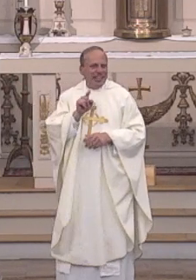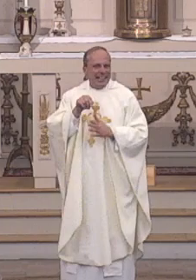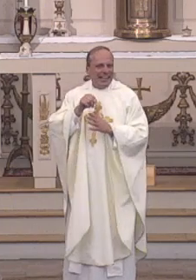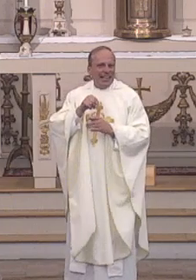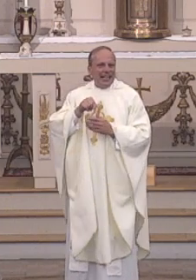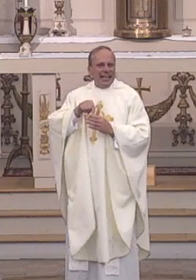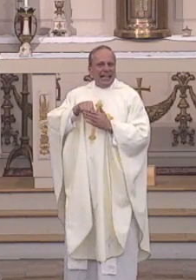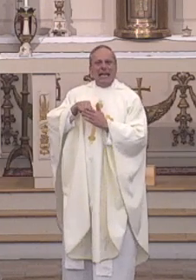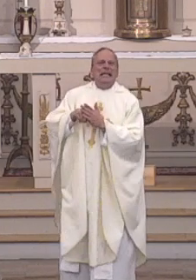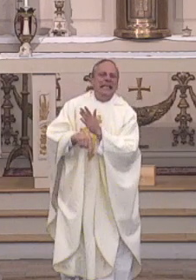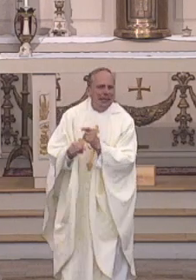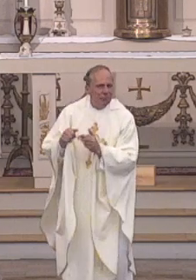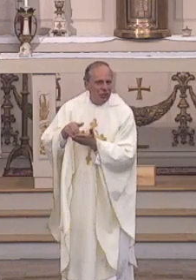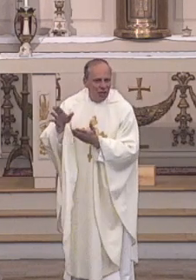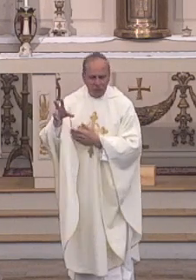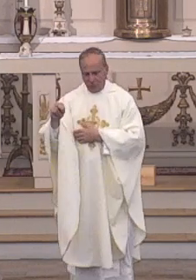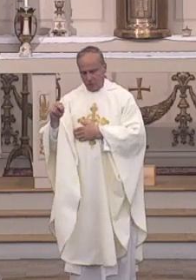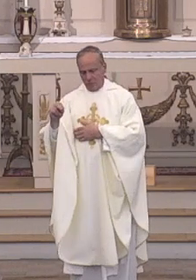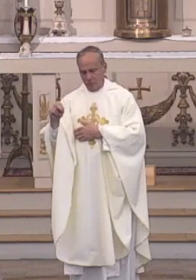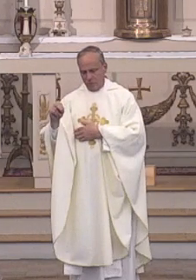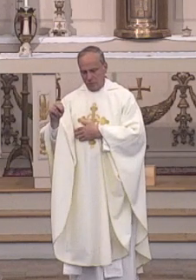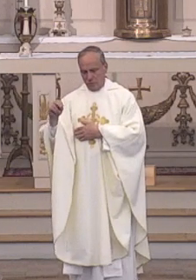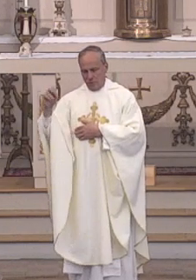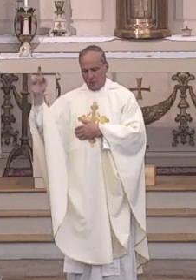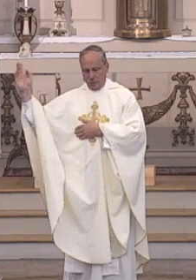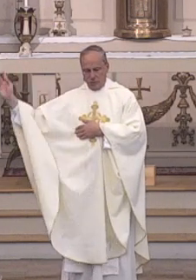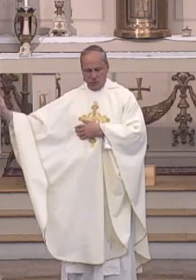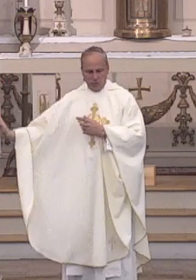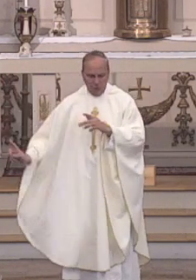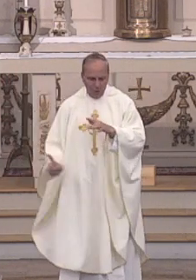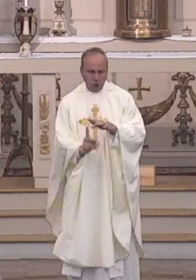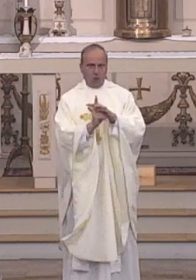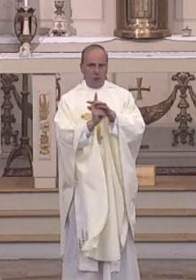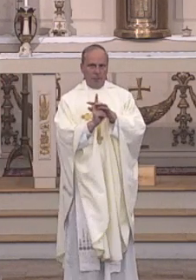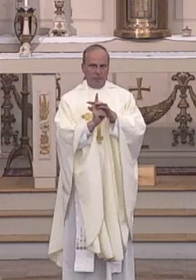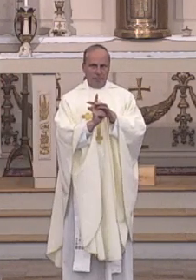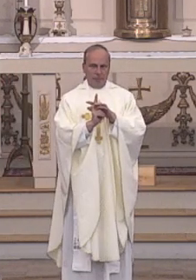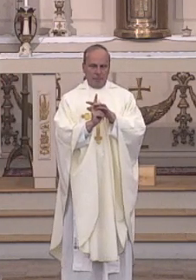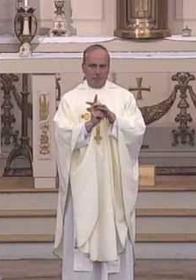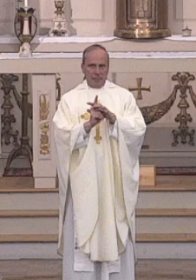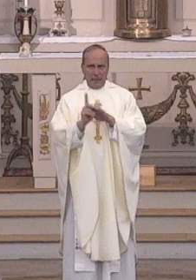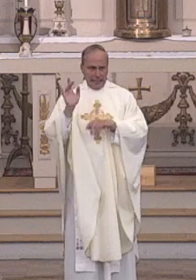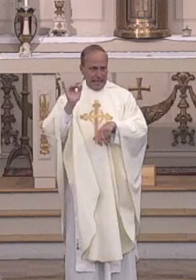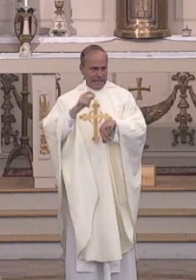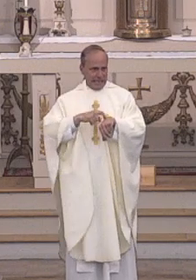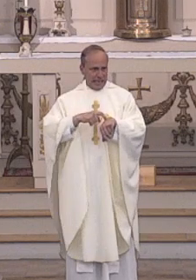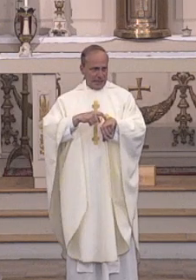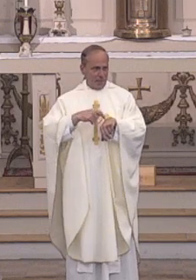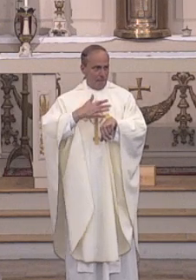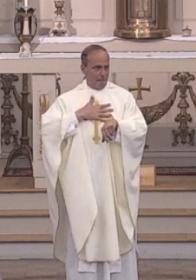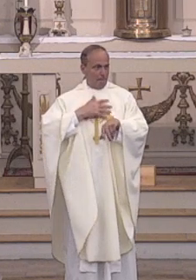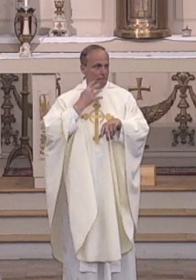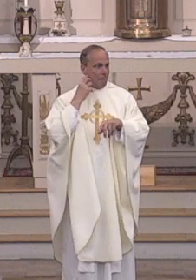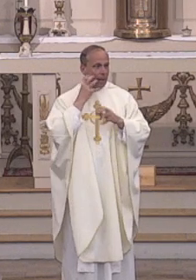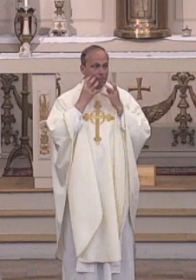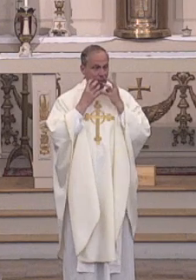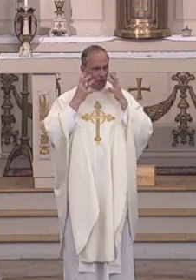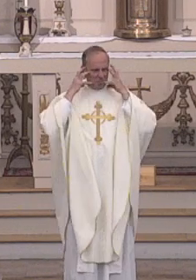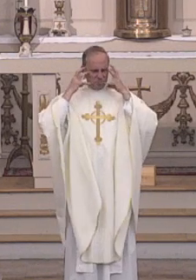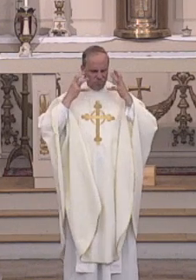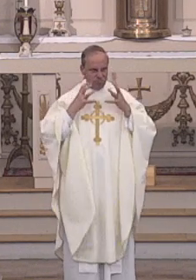practice. But at the same time, it wasn't a deep rejection. It was more of a surface level